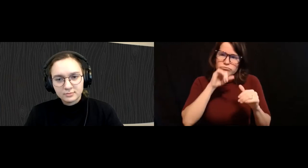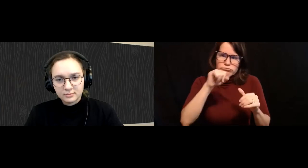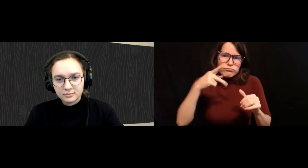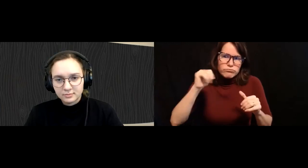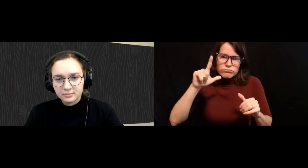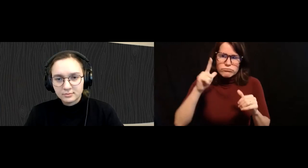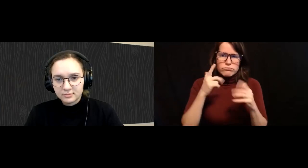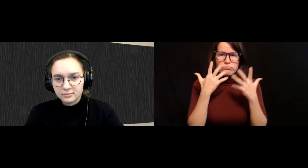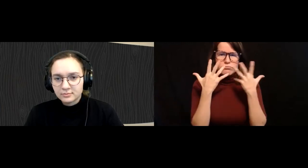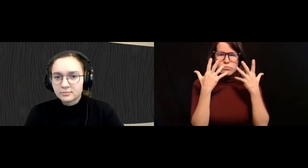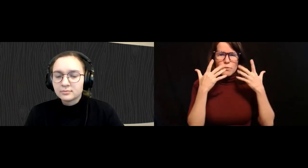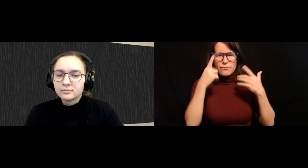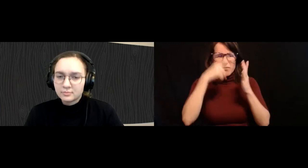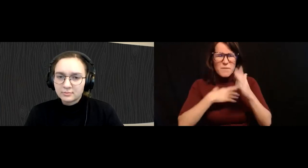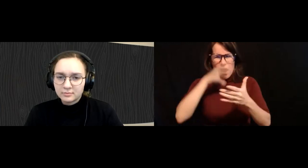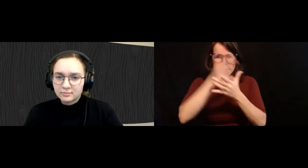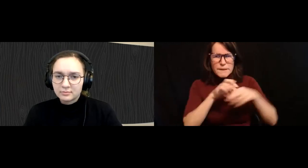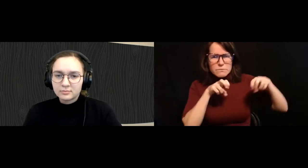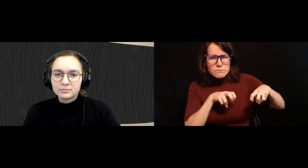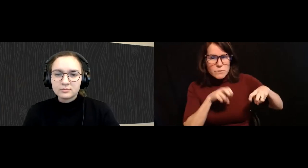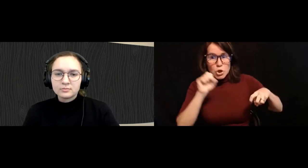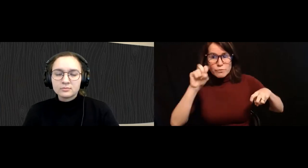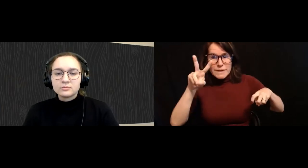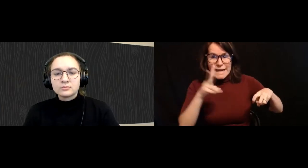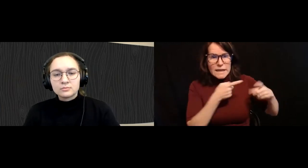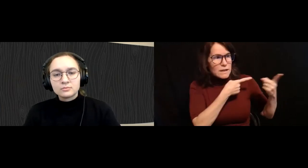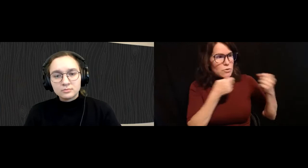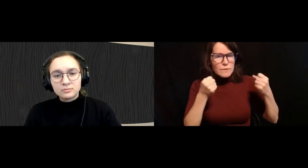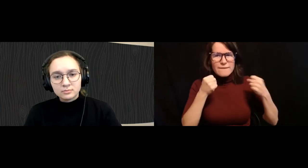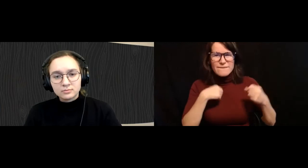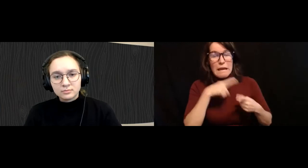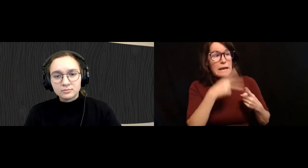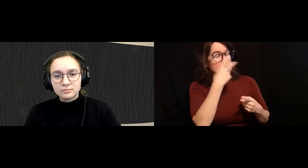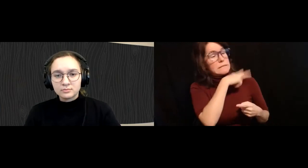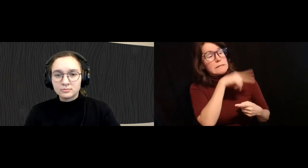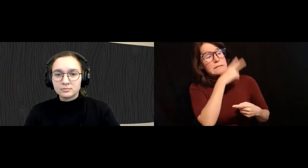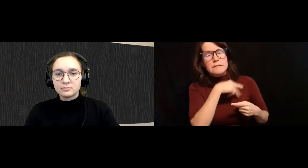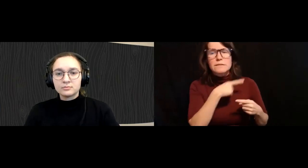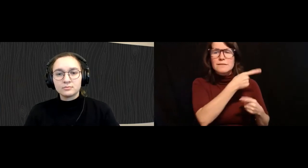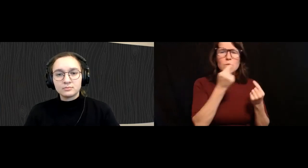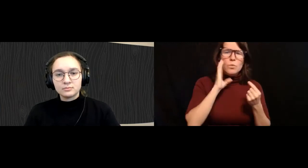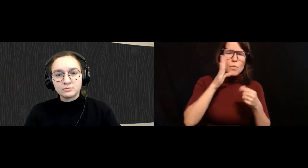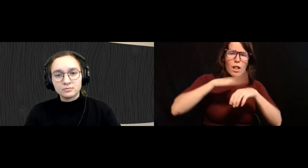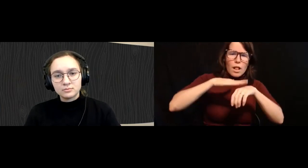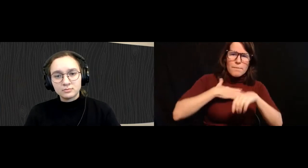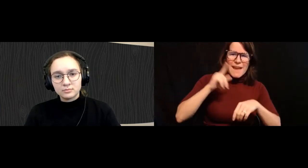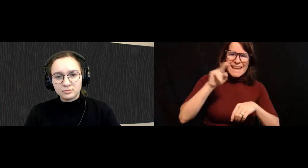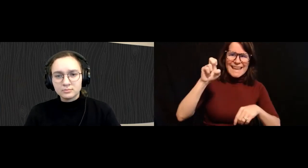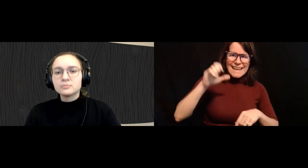arm. I love pro tactile. And, you know, my husband, for example, if we're watching television, because I can't see it, or I don't know